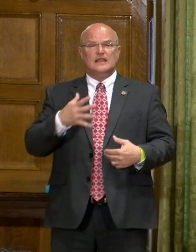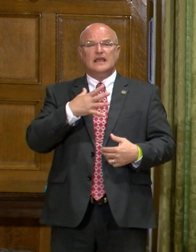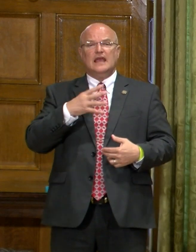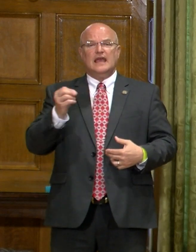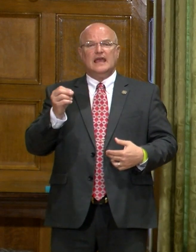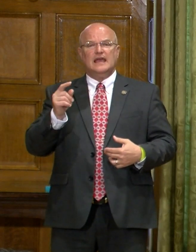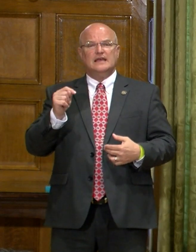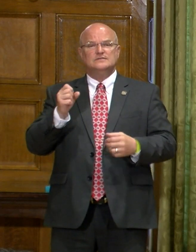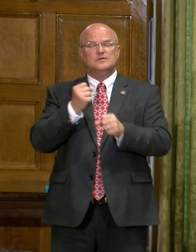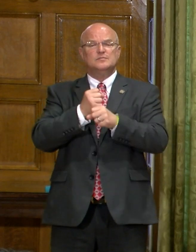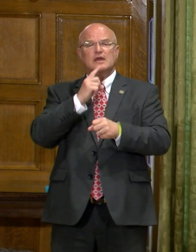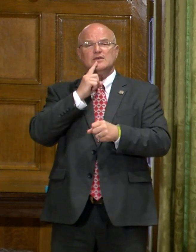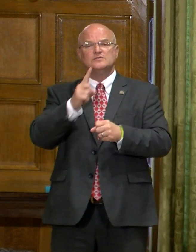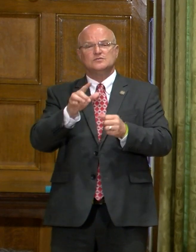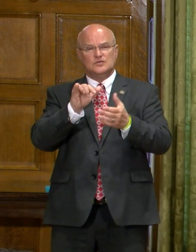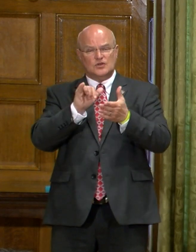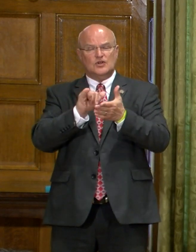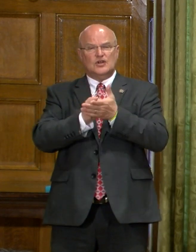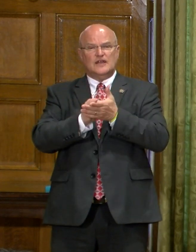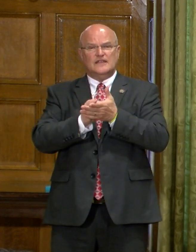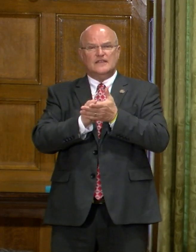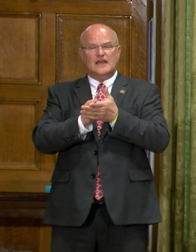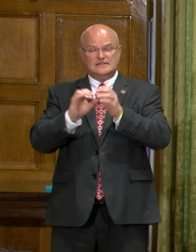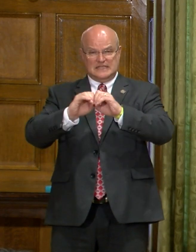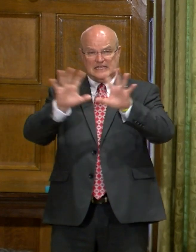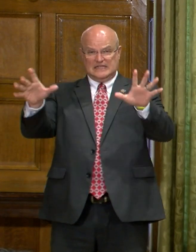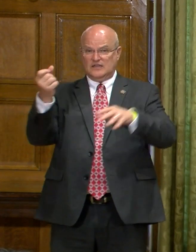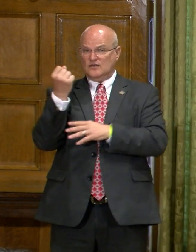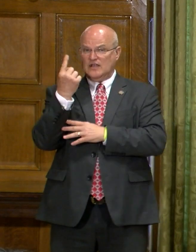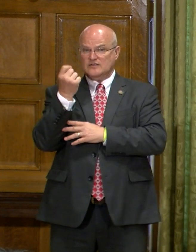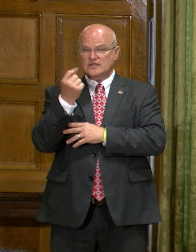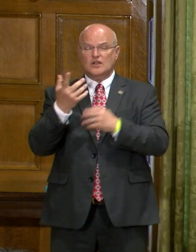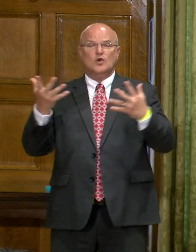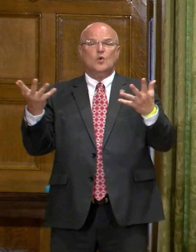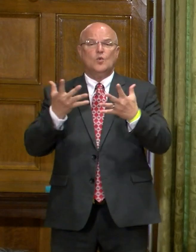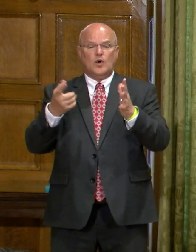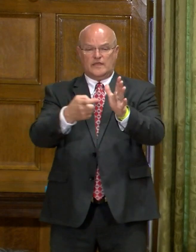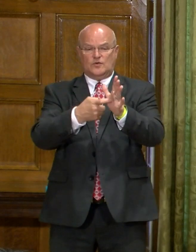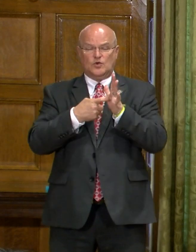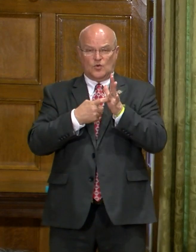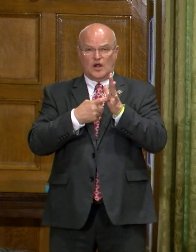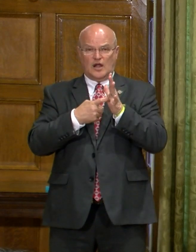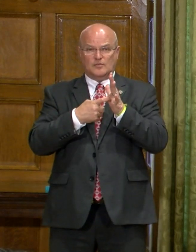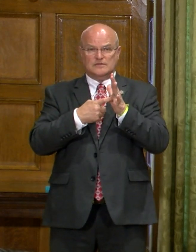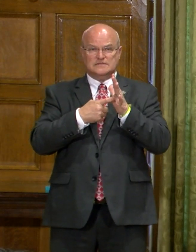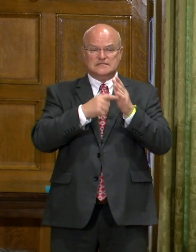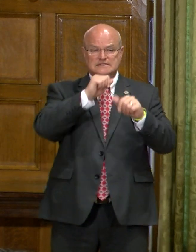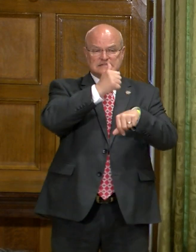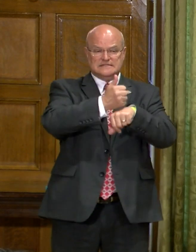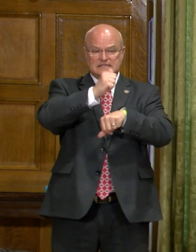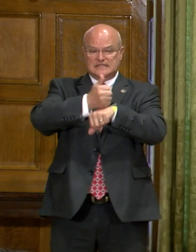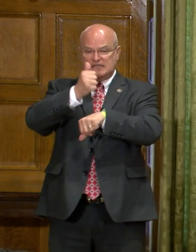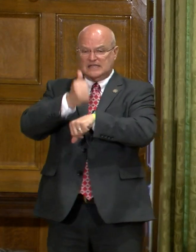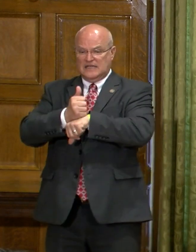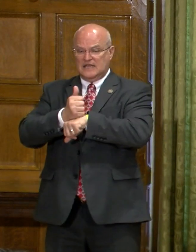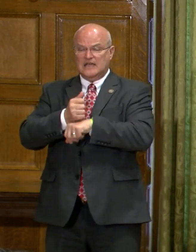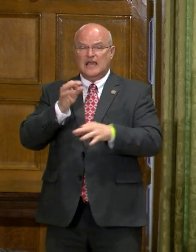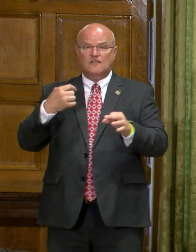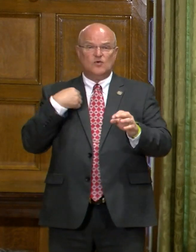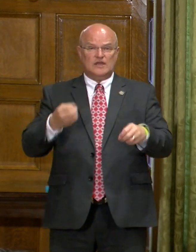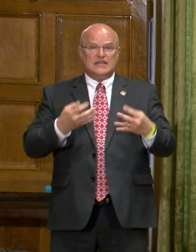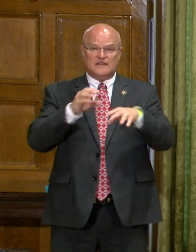and to make sure that there's a clear understanding as to what the requirements are, and if there's any way that we can